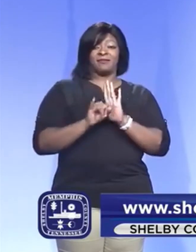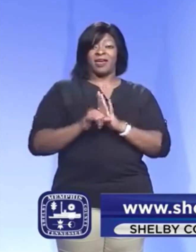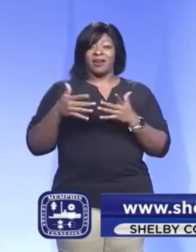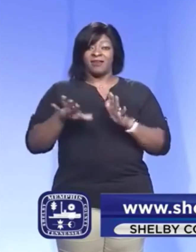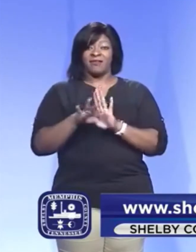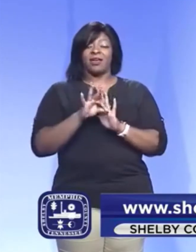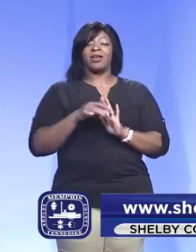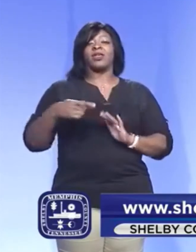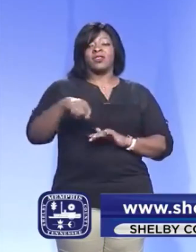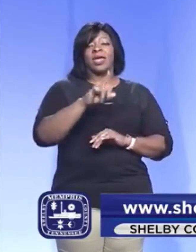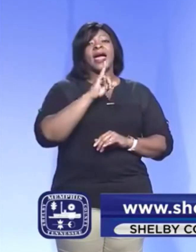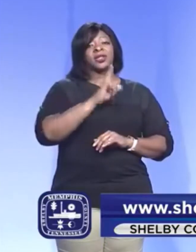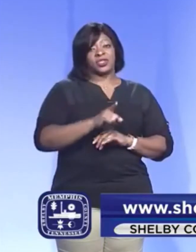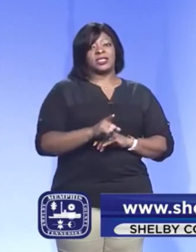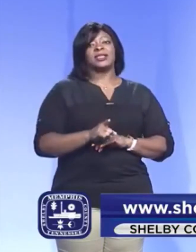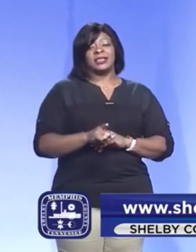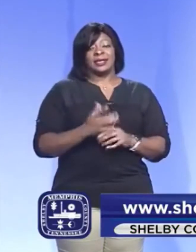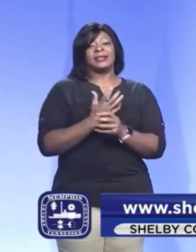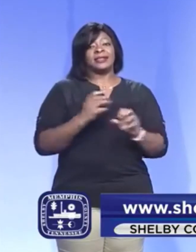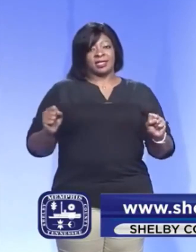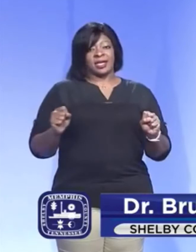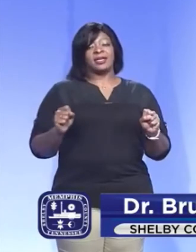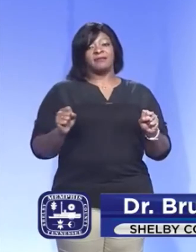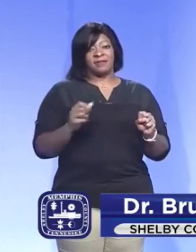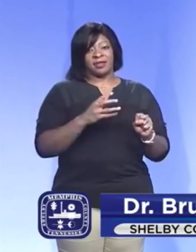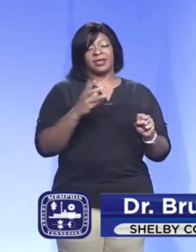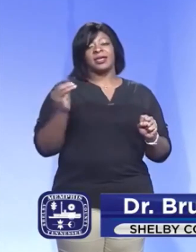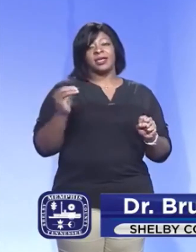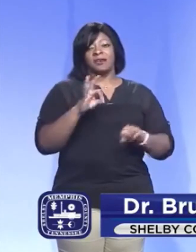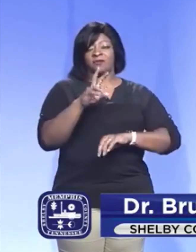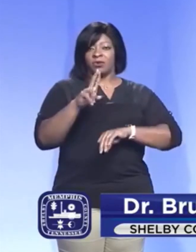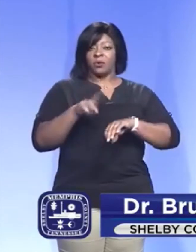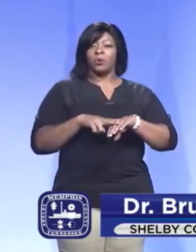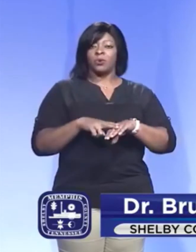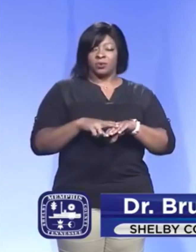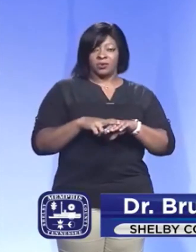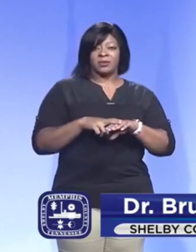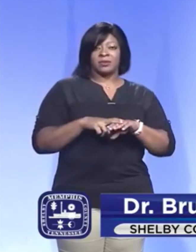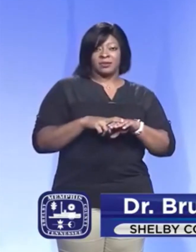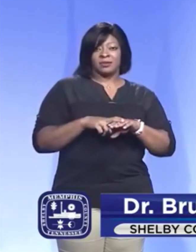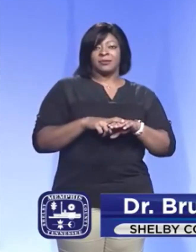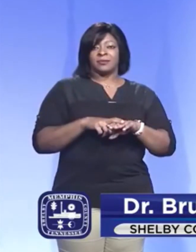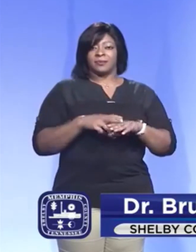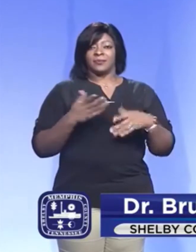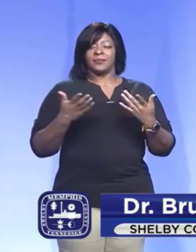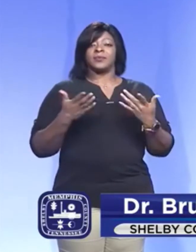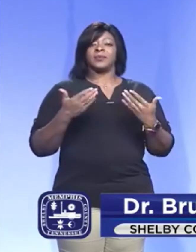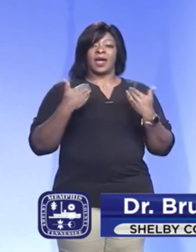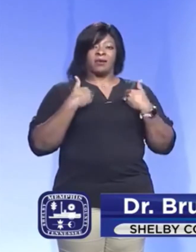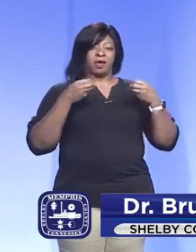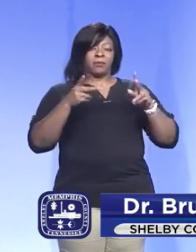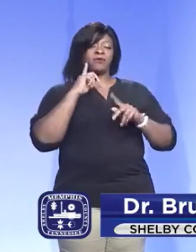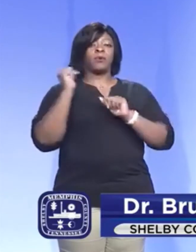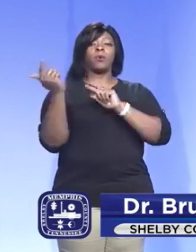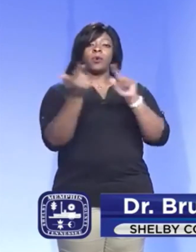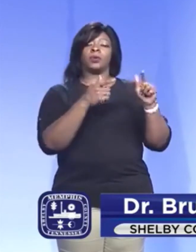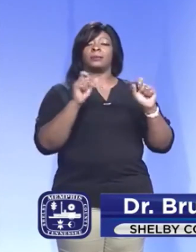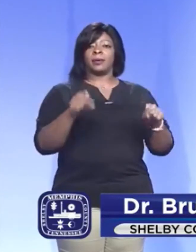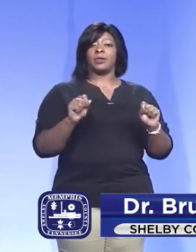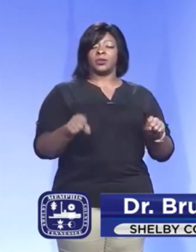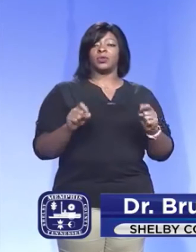that they are indeed safe and afford the opportunity for everyone to be able